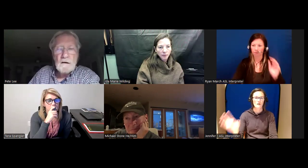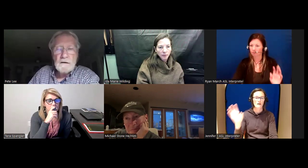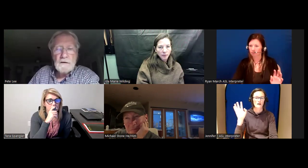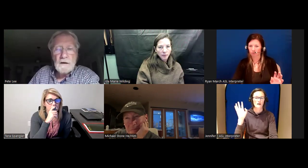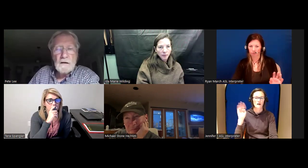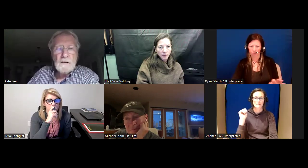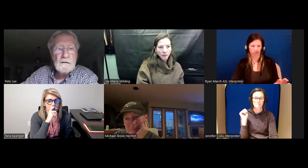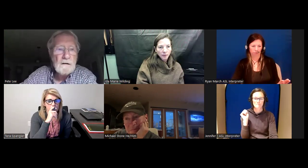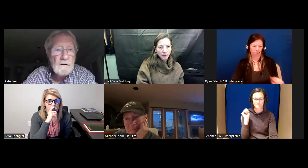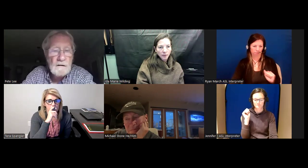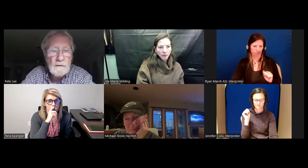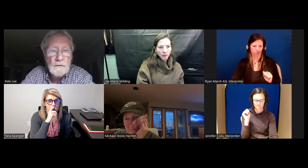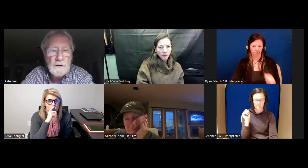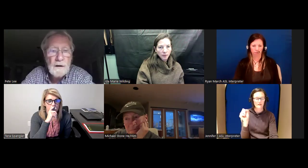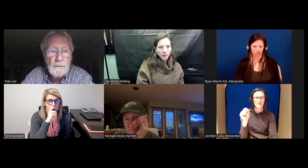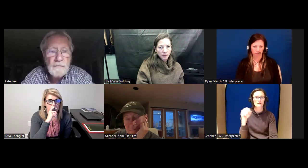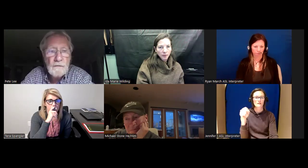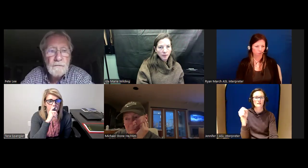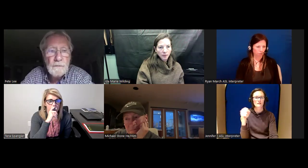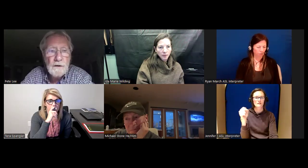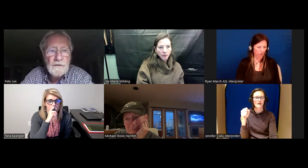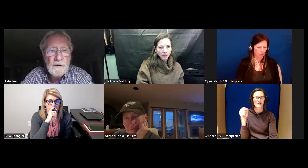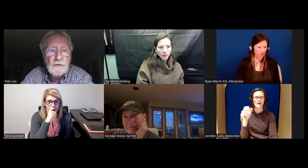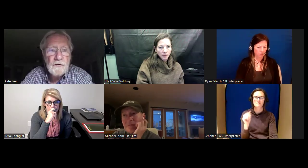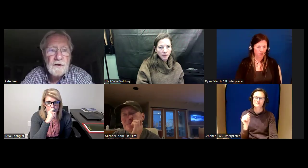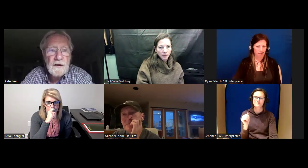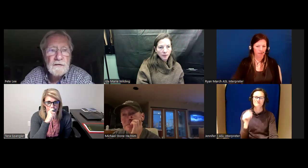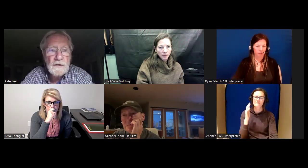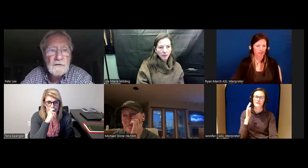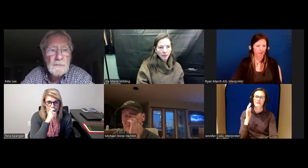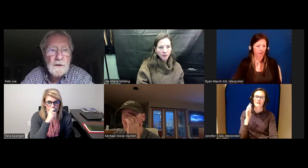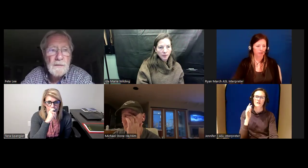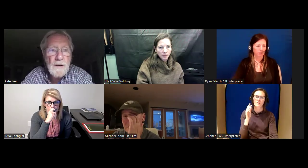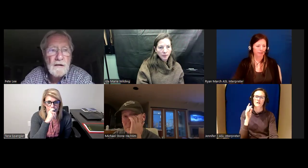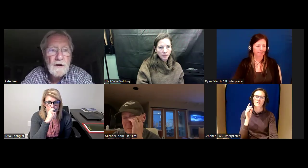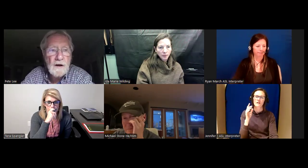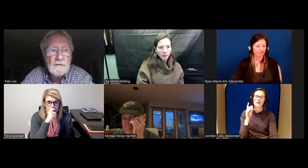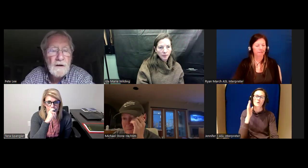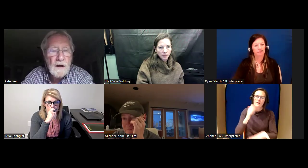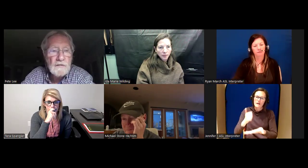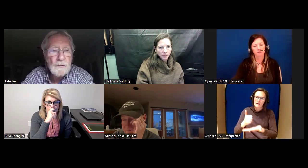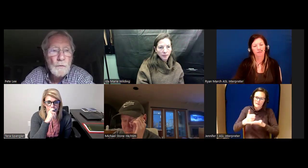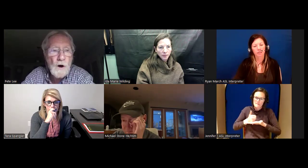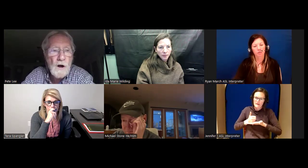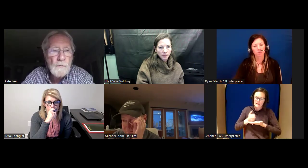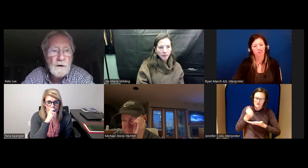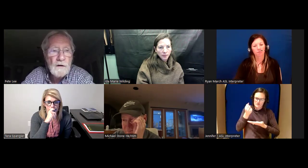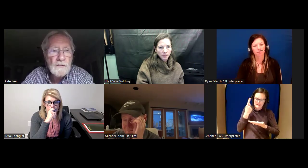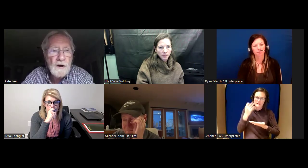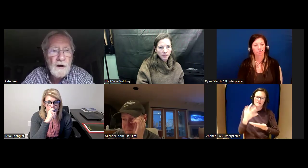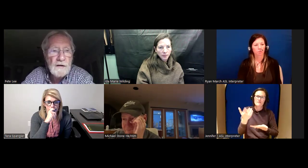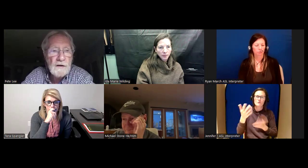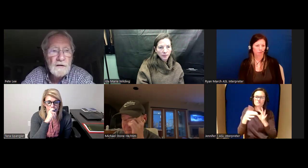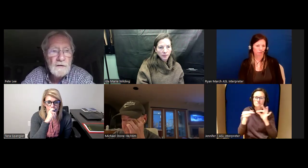Yeah, I did. It would be helpful for me to understand a little bit of the background as to why we